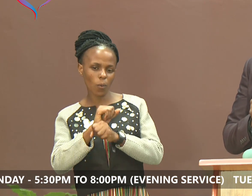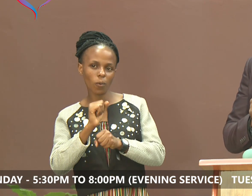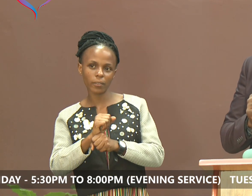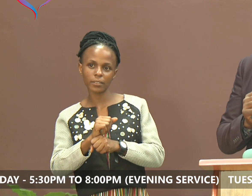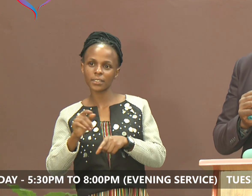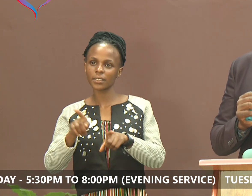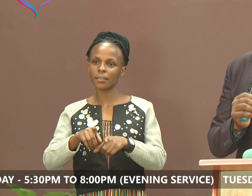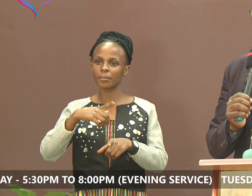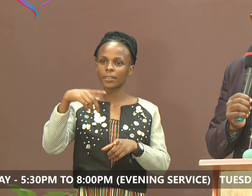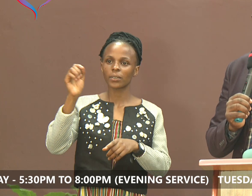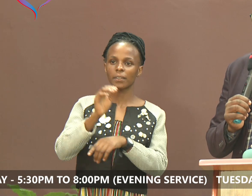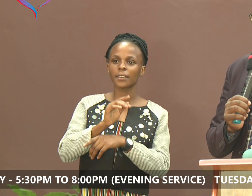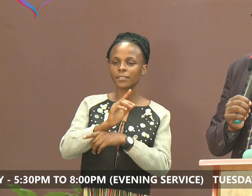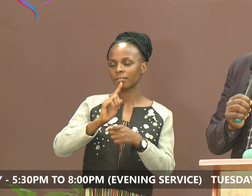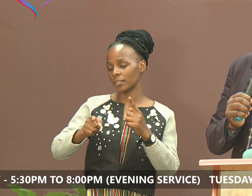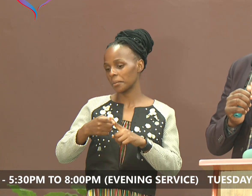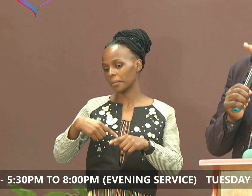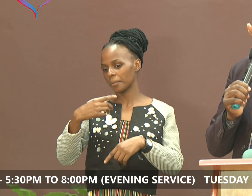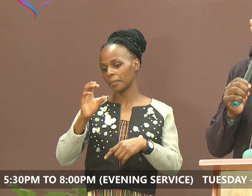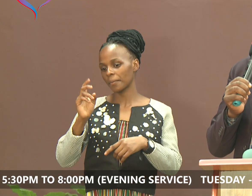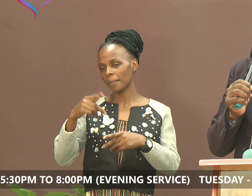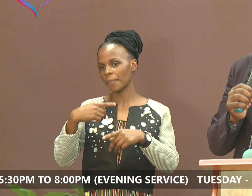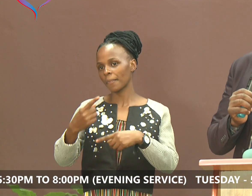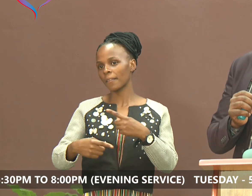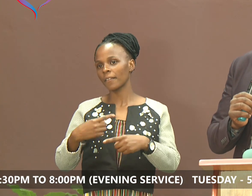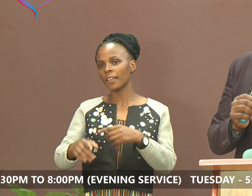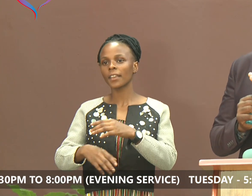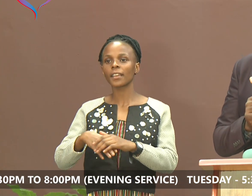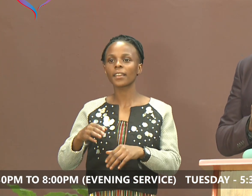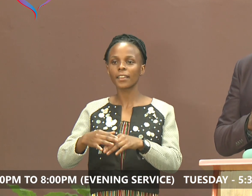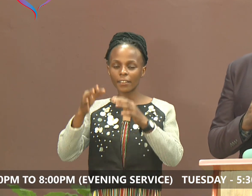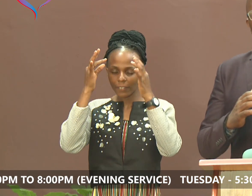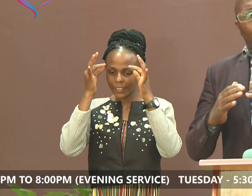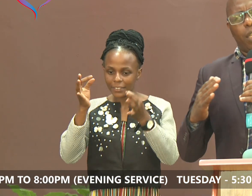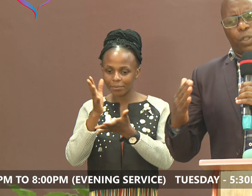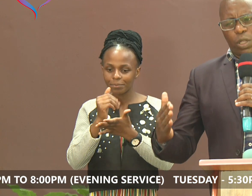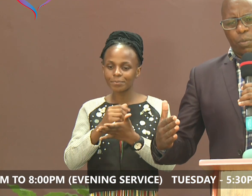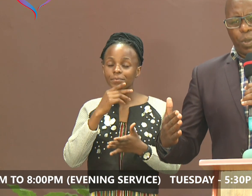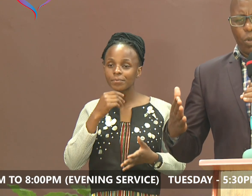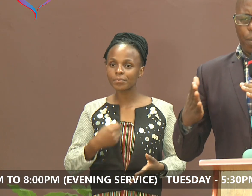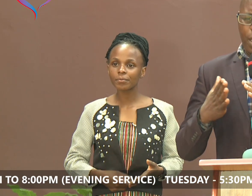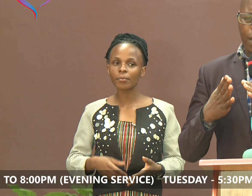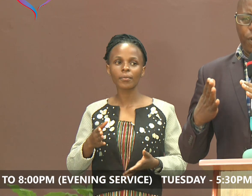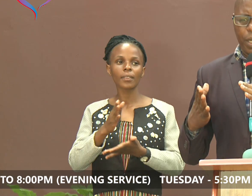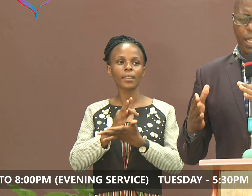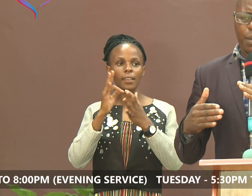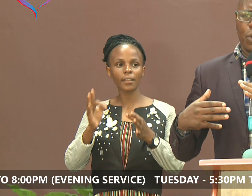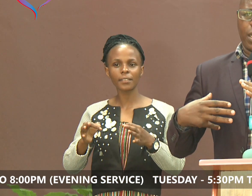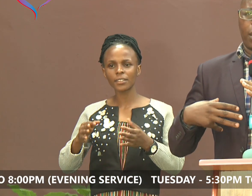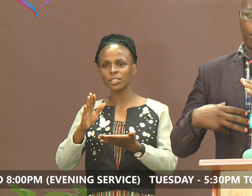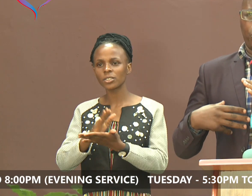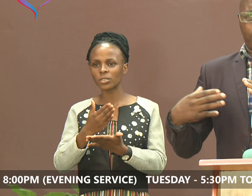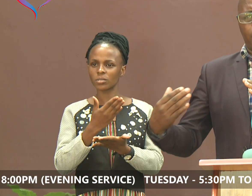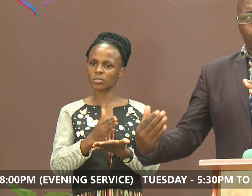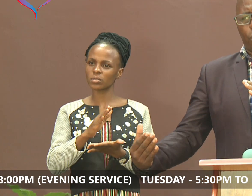n'agenda abuza ne kubakwano be mukaya yekola aga akoleyo nga tasala obusazi kubanga yetata then atenga waliwo n'ebintu ebimu bye mugabana nga family nenge ebimu